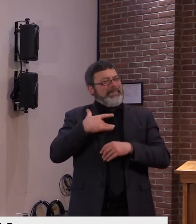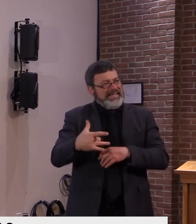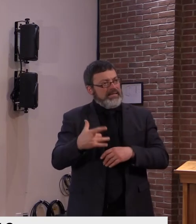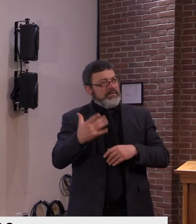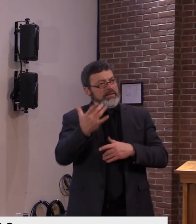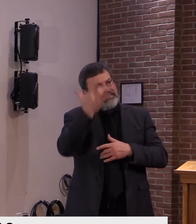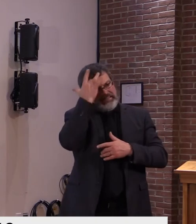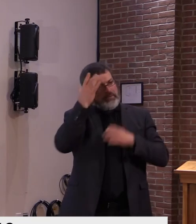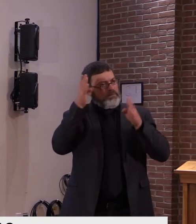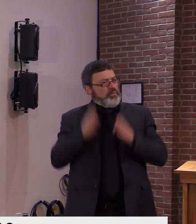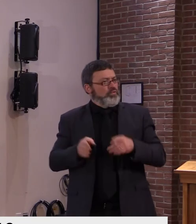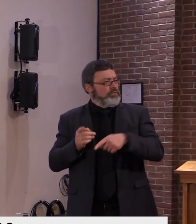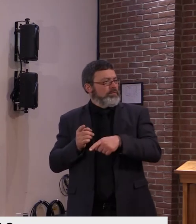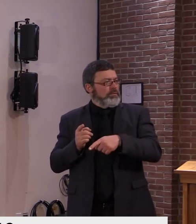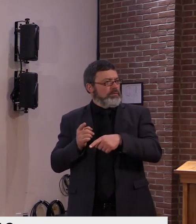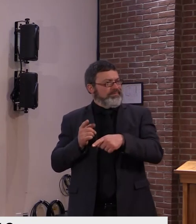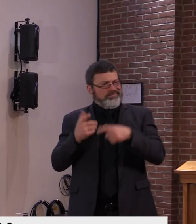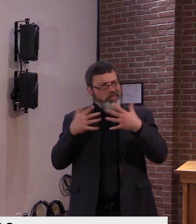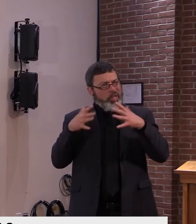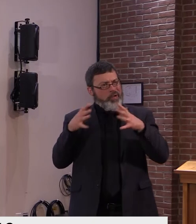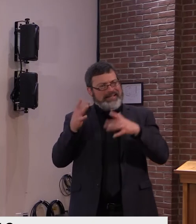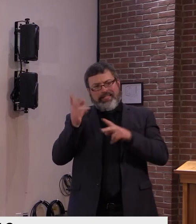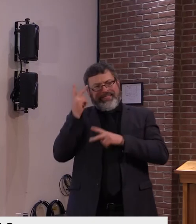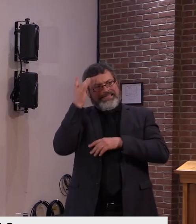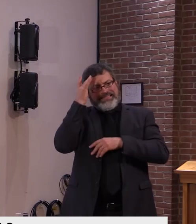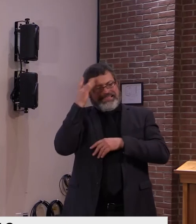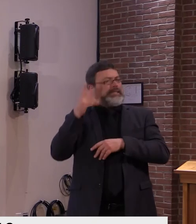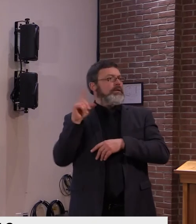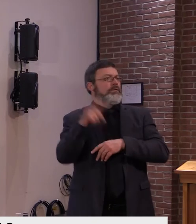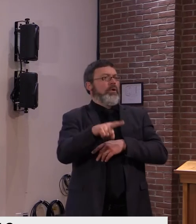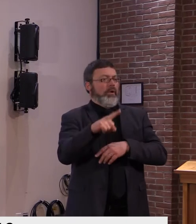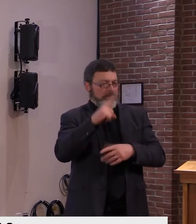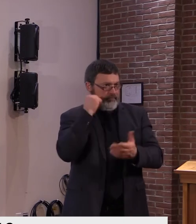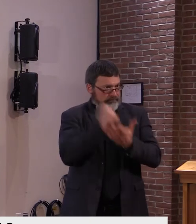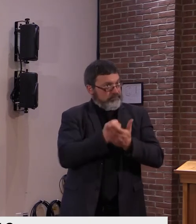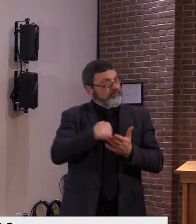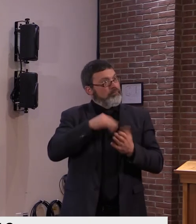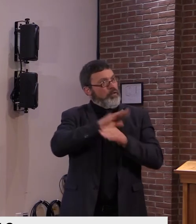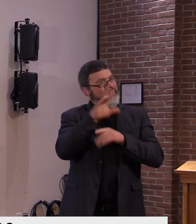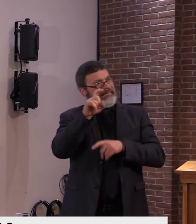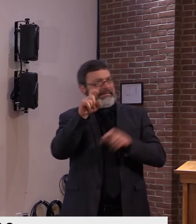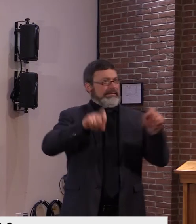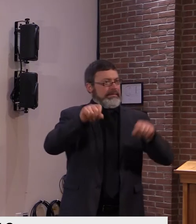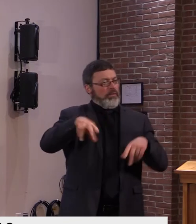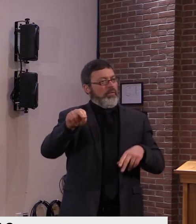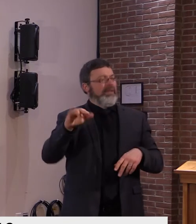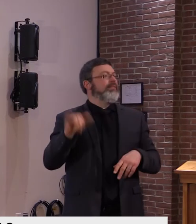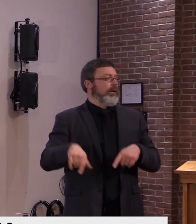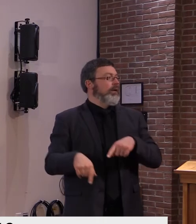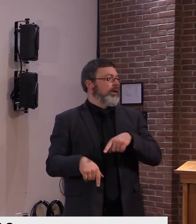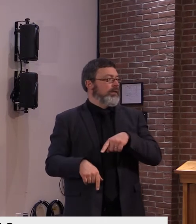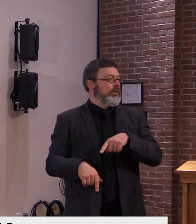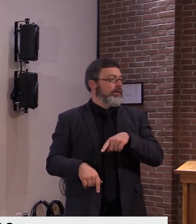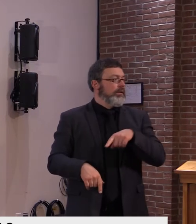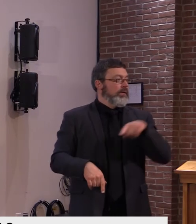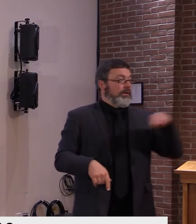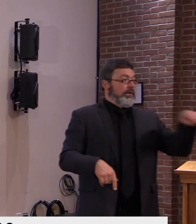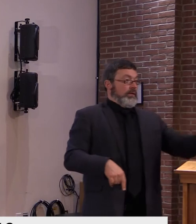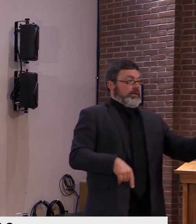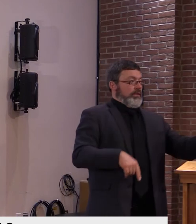have the virus are out there. And so this is pretty helpful. I know teachers have a wide age